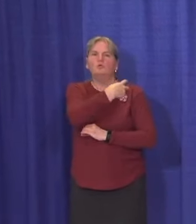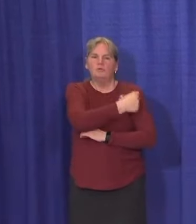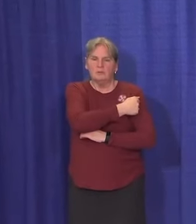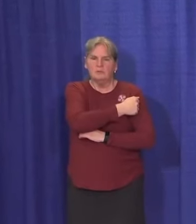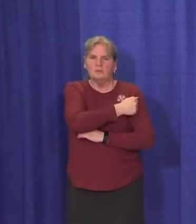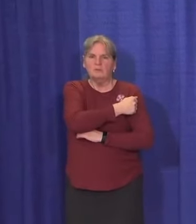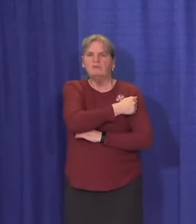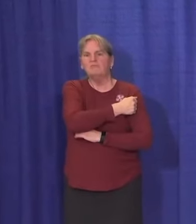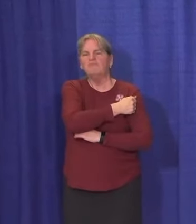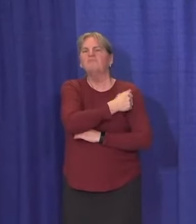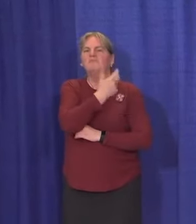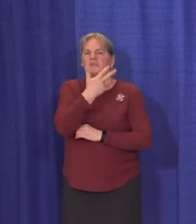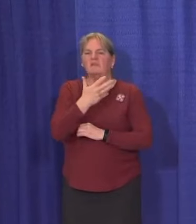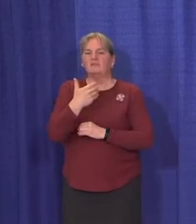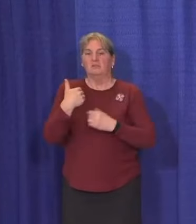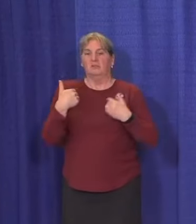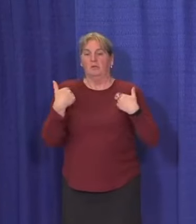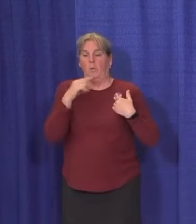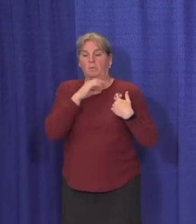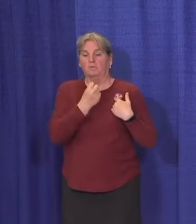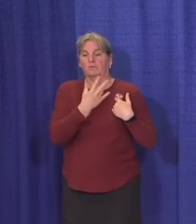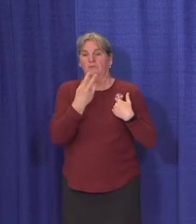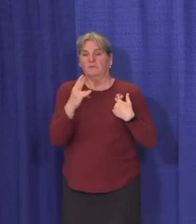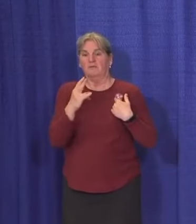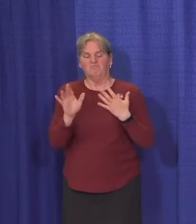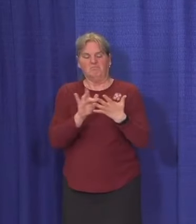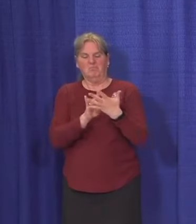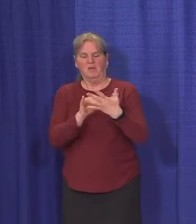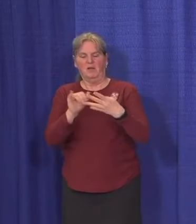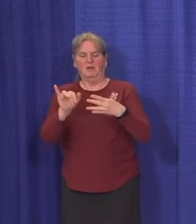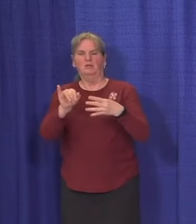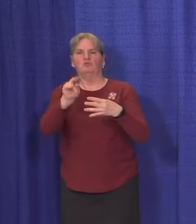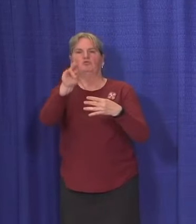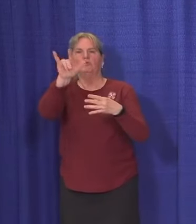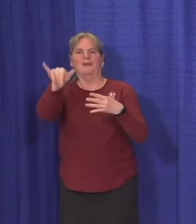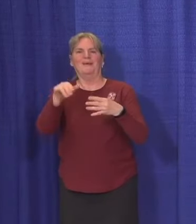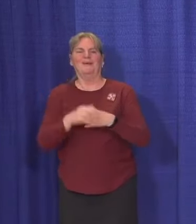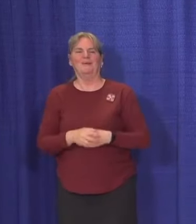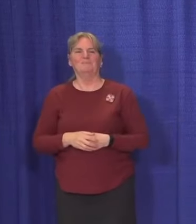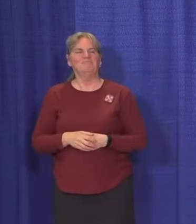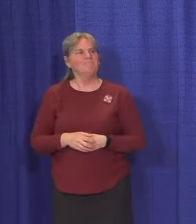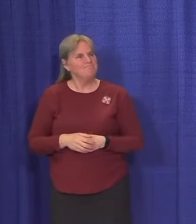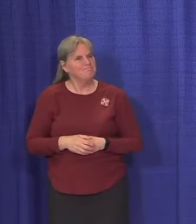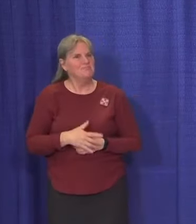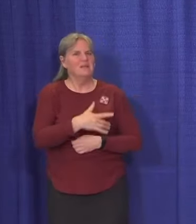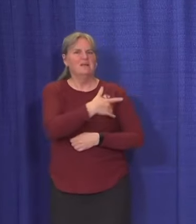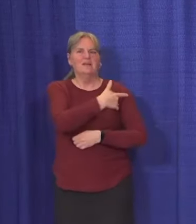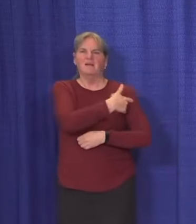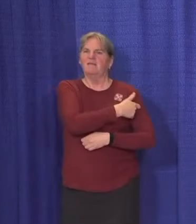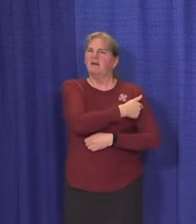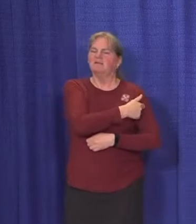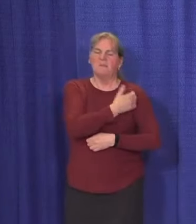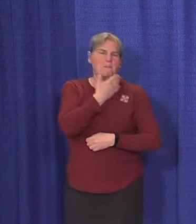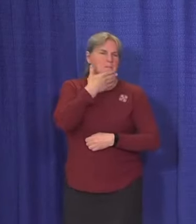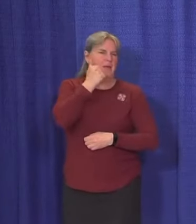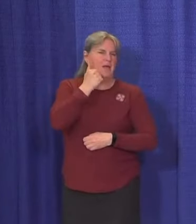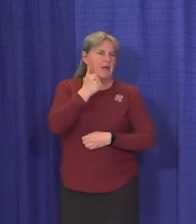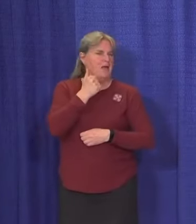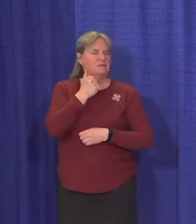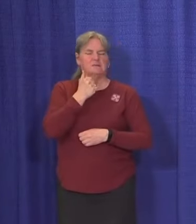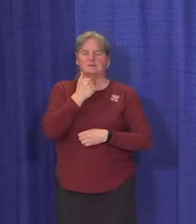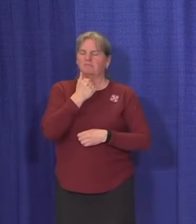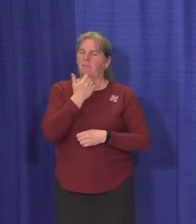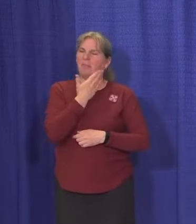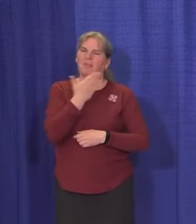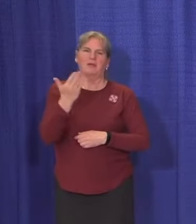the middle of July. Getting vaccinated is one of the best ways we can protect ourselves, our loved